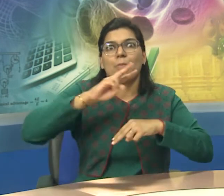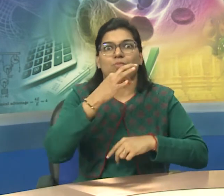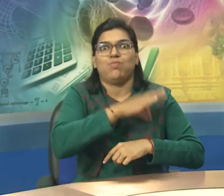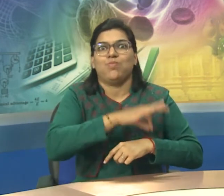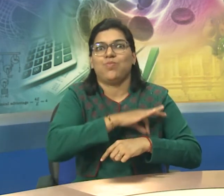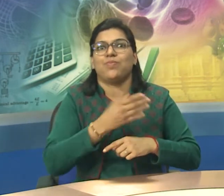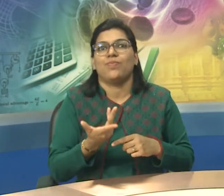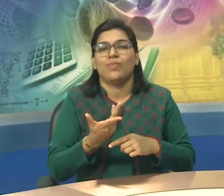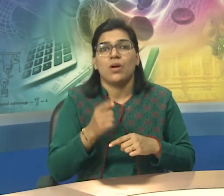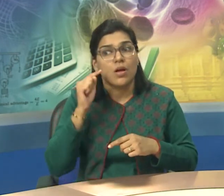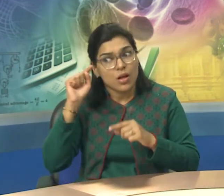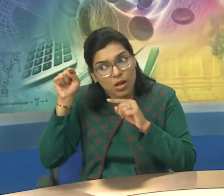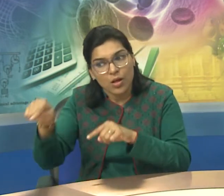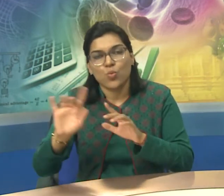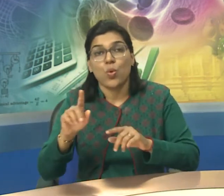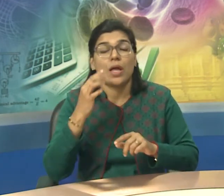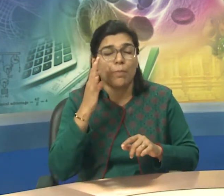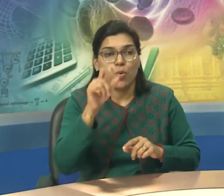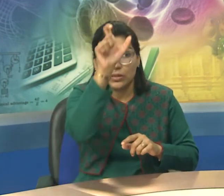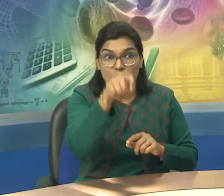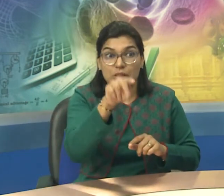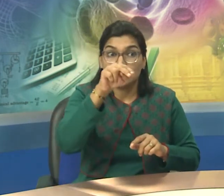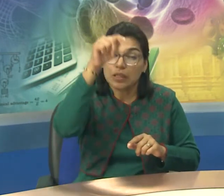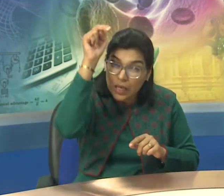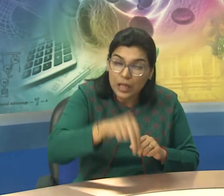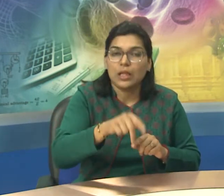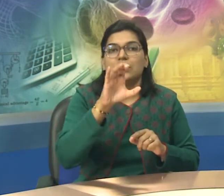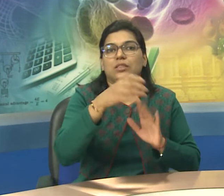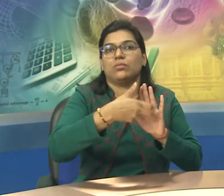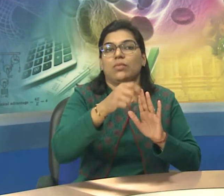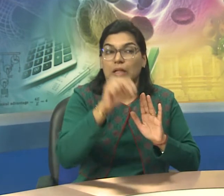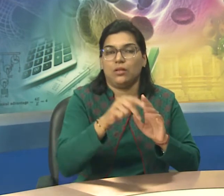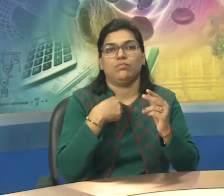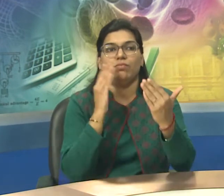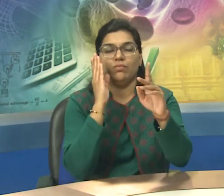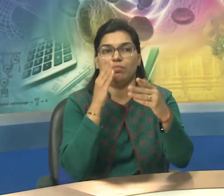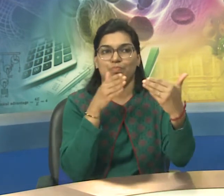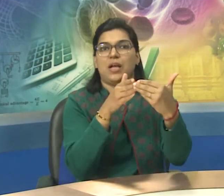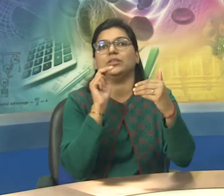can grow and they can maintain customer retention.